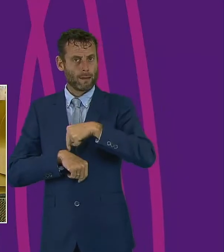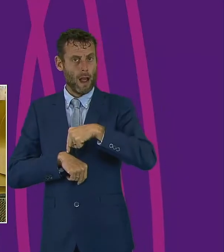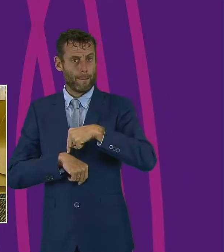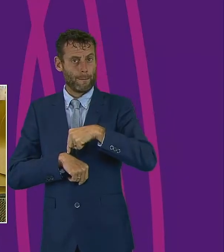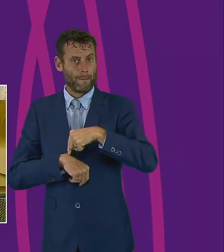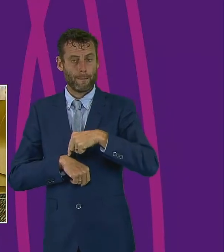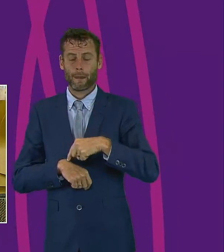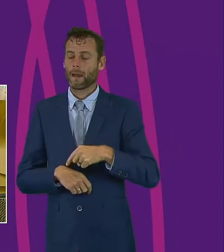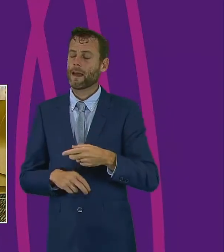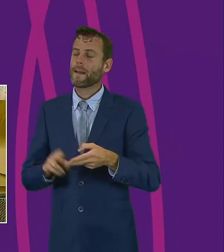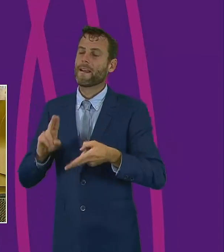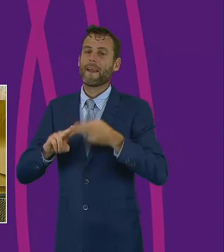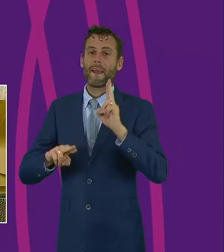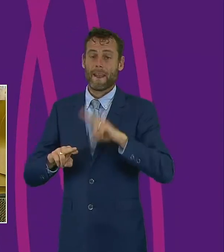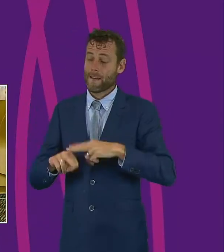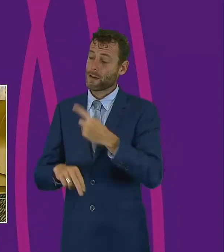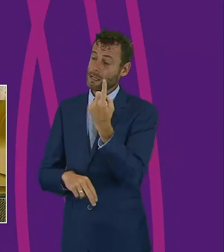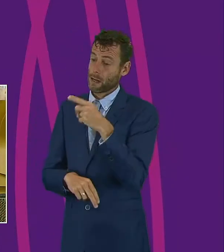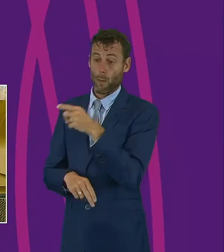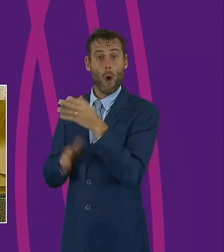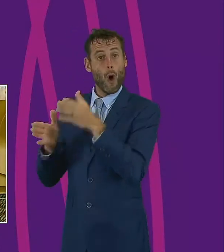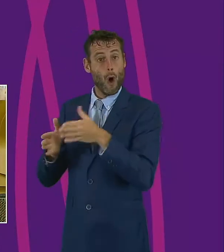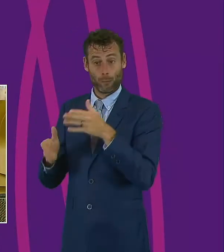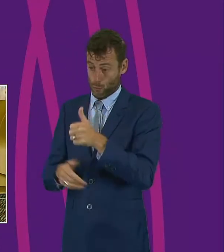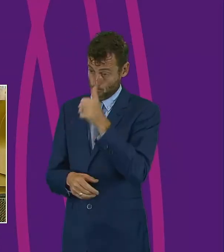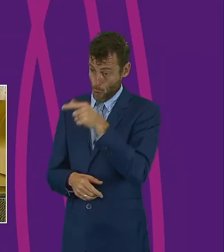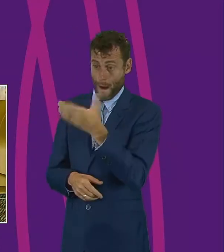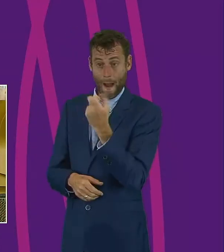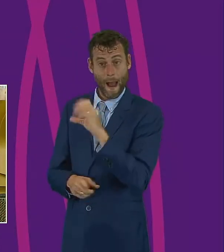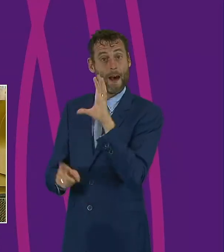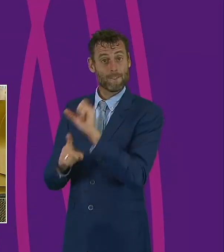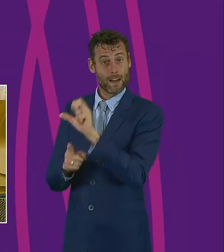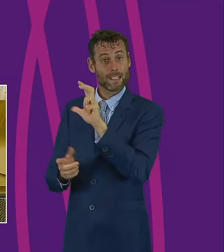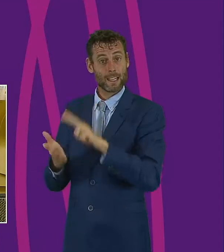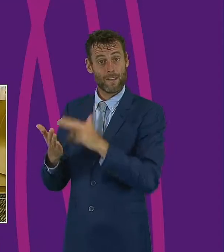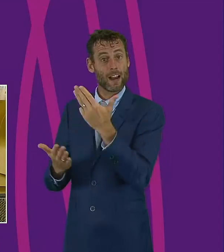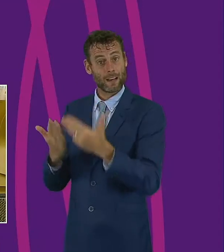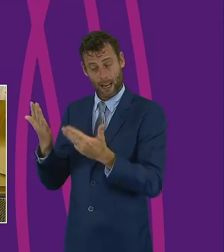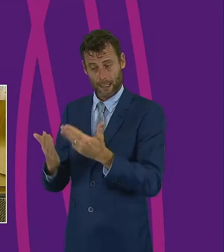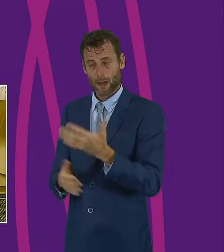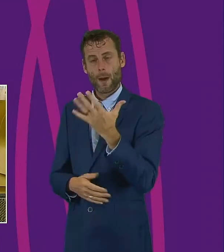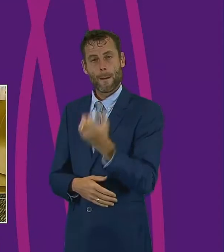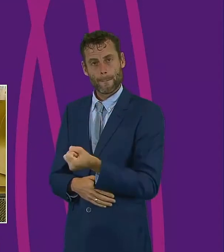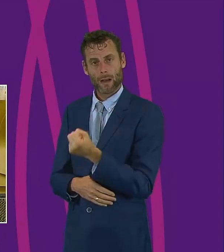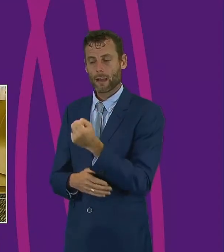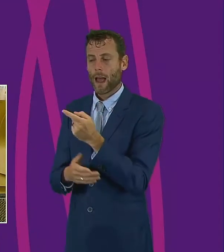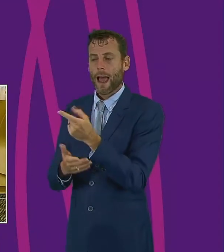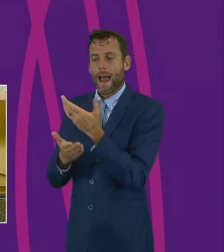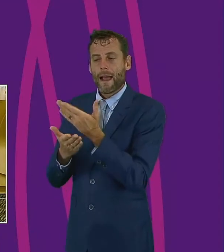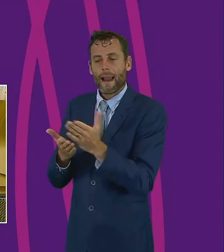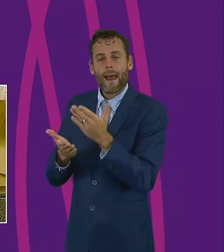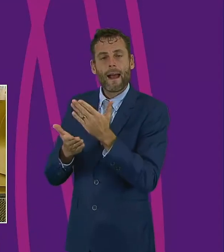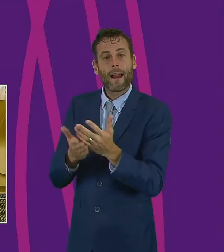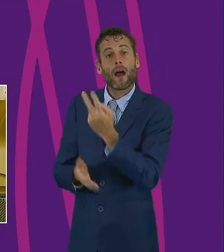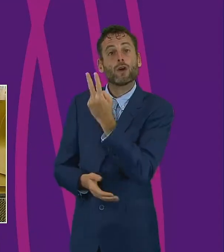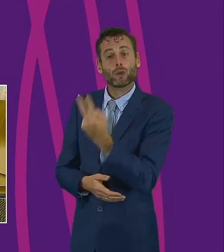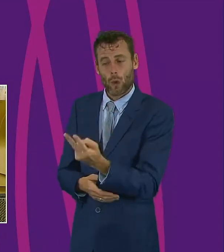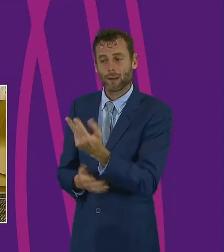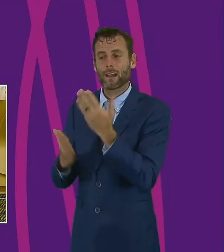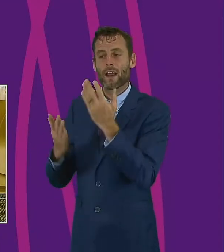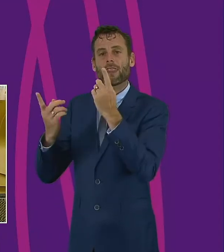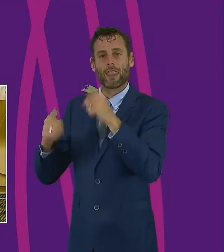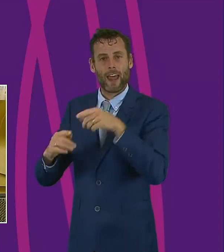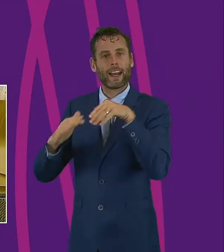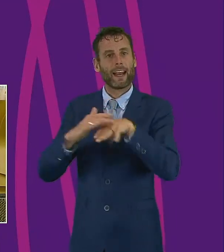somebody had been known in hospital to have COVID, they had to have 2 negative tests before being admitted to a care home. That